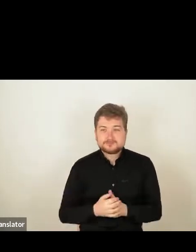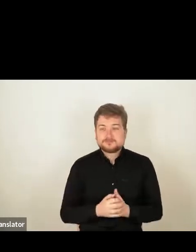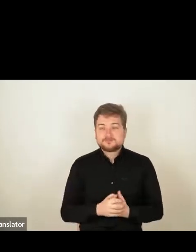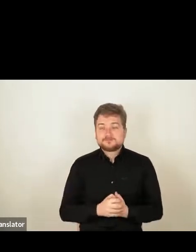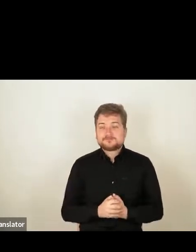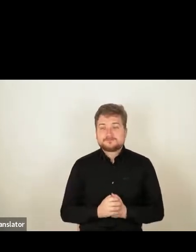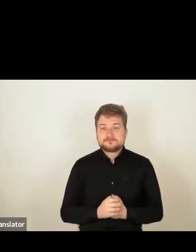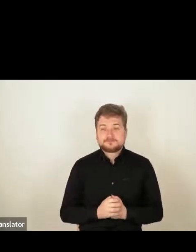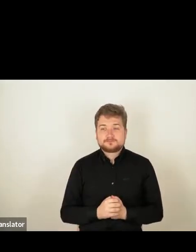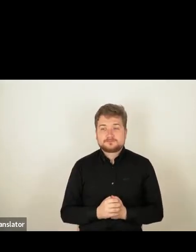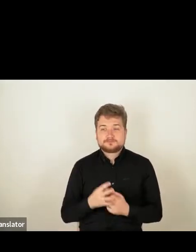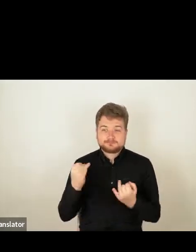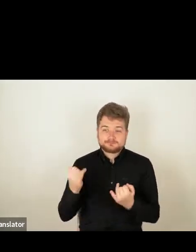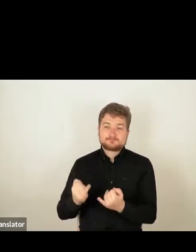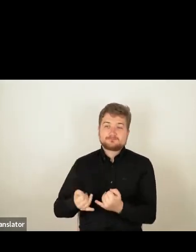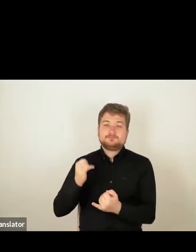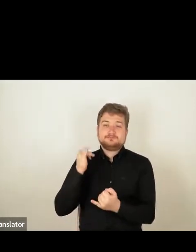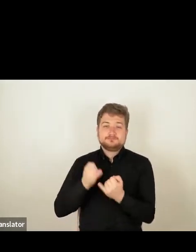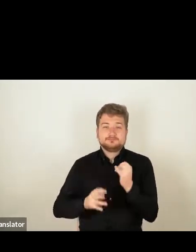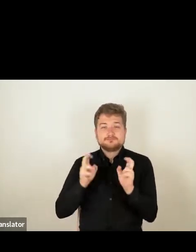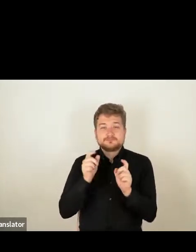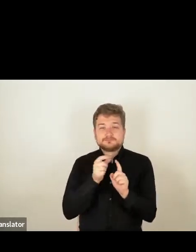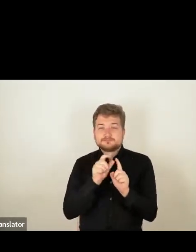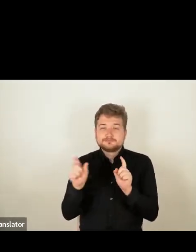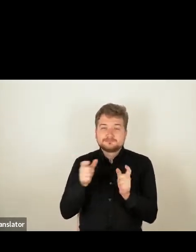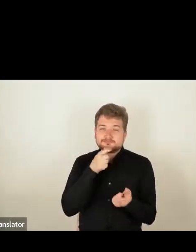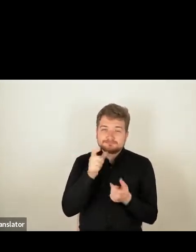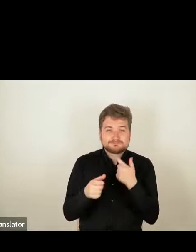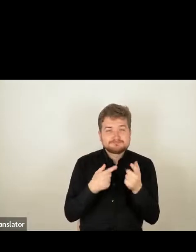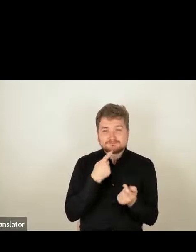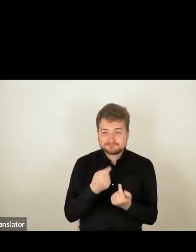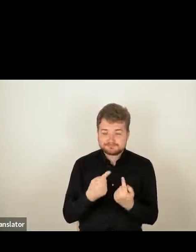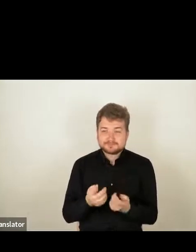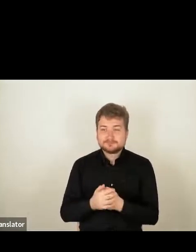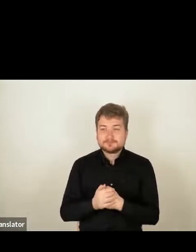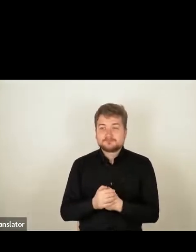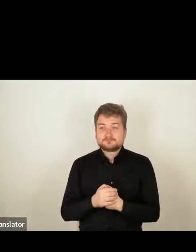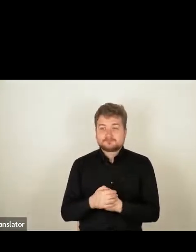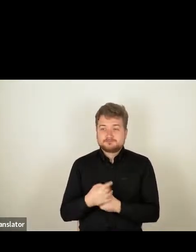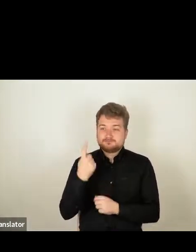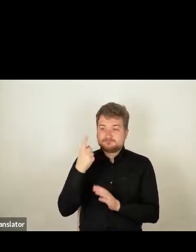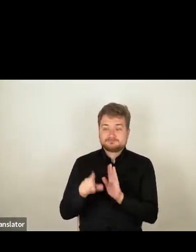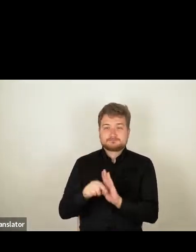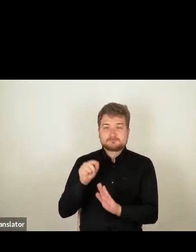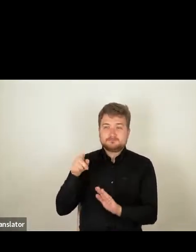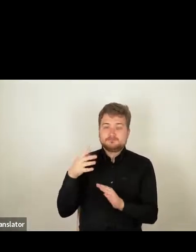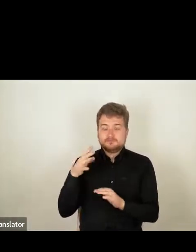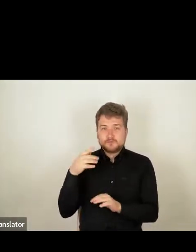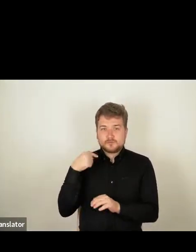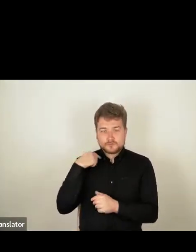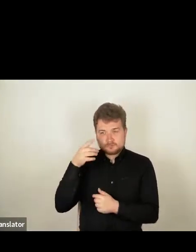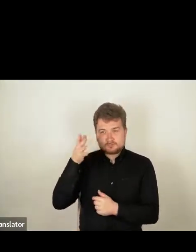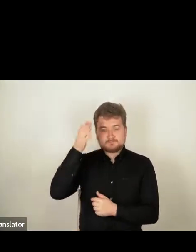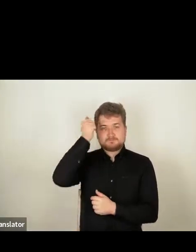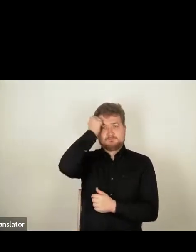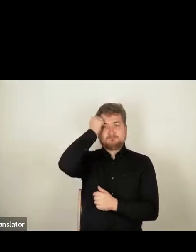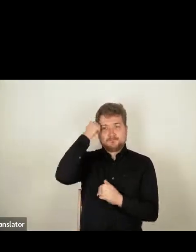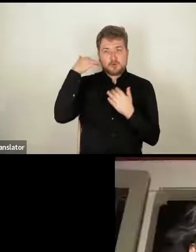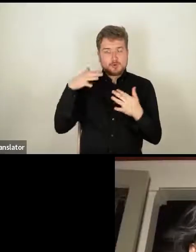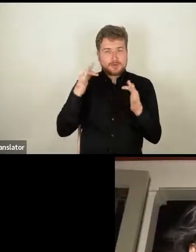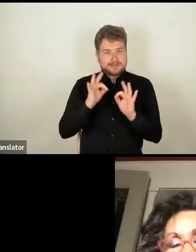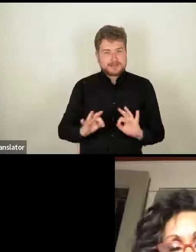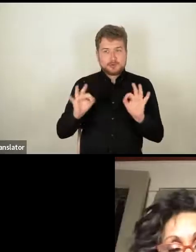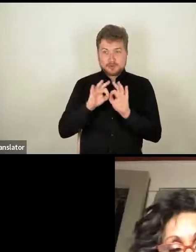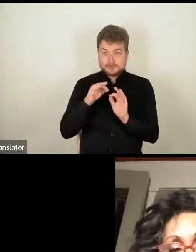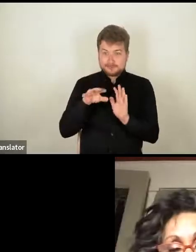final statement. Each of you, if you agree, one key message in a minute. I know it's very hard to stay limited to a